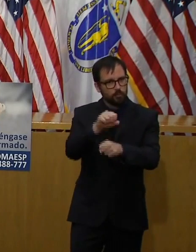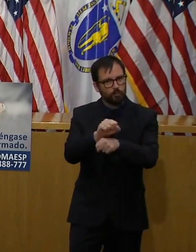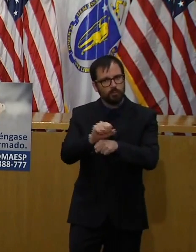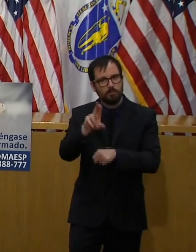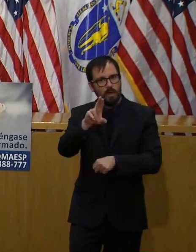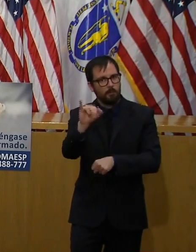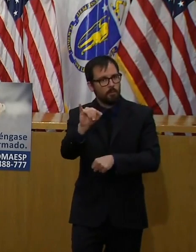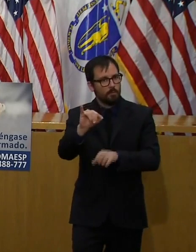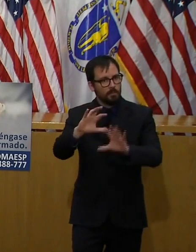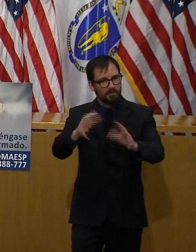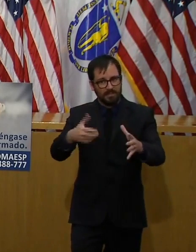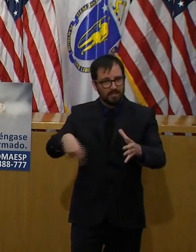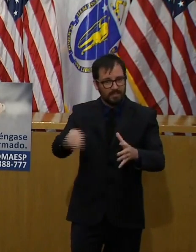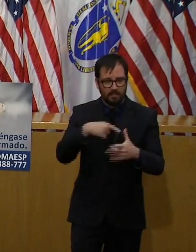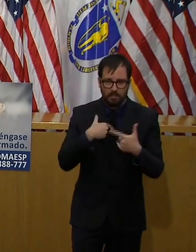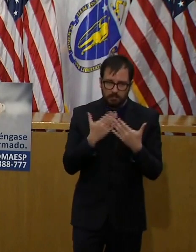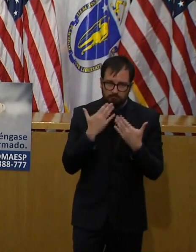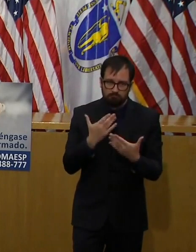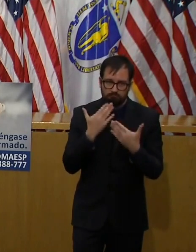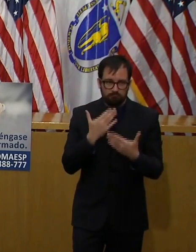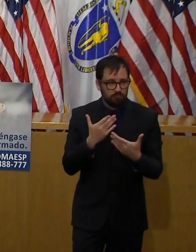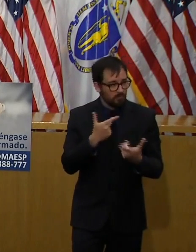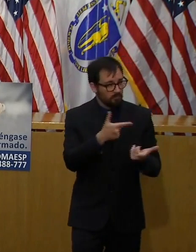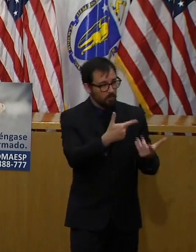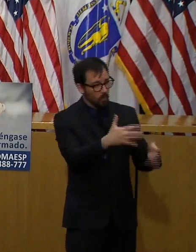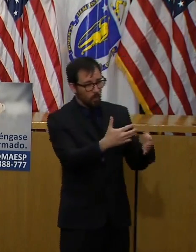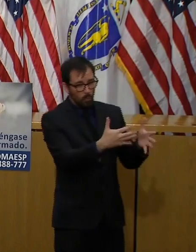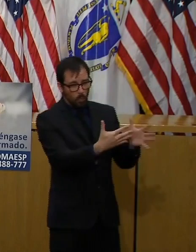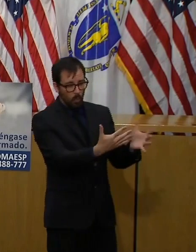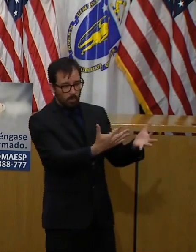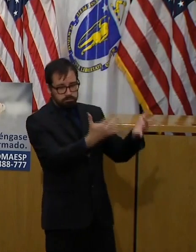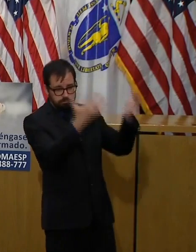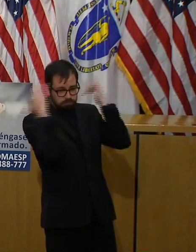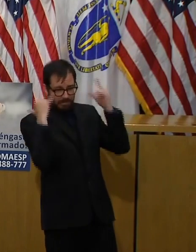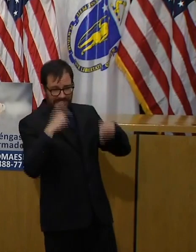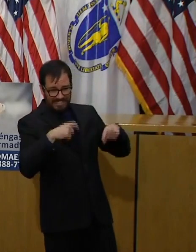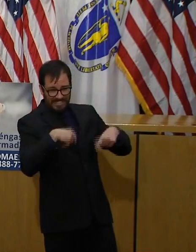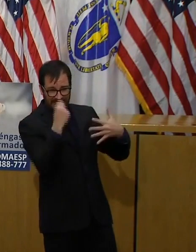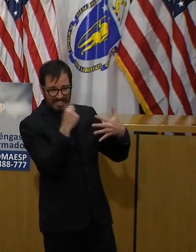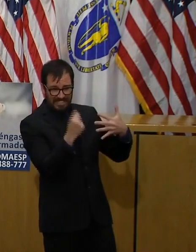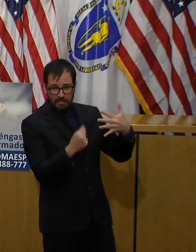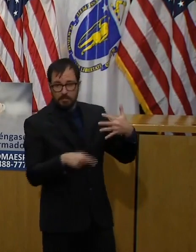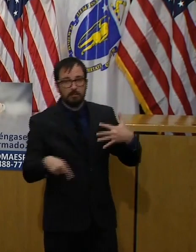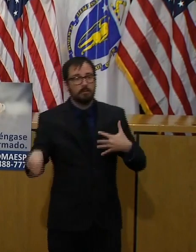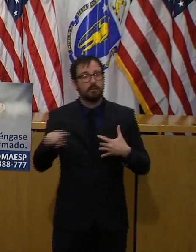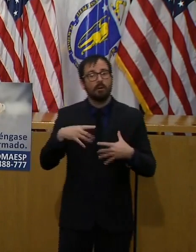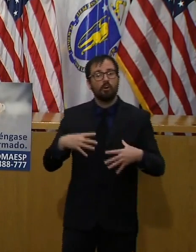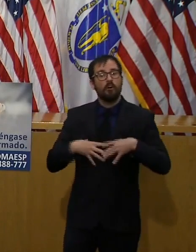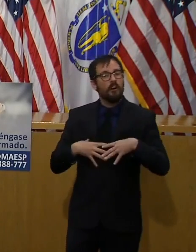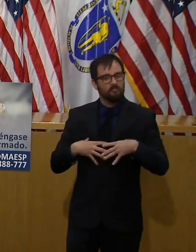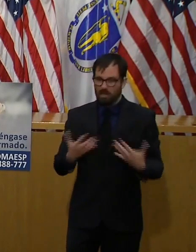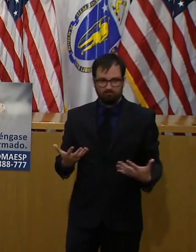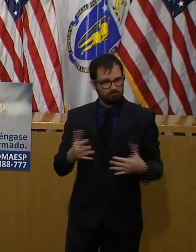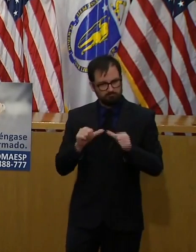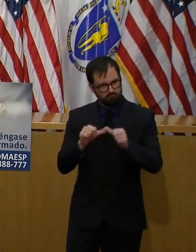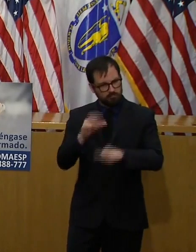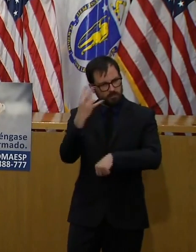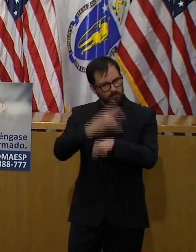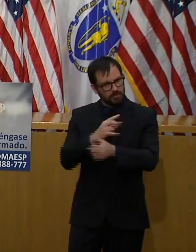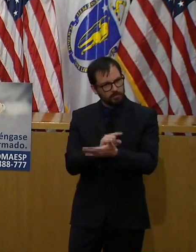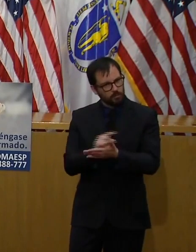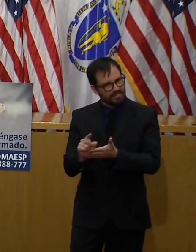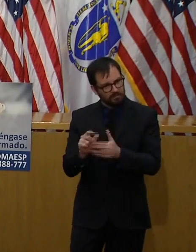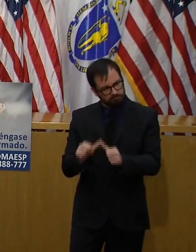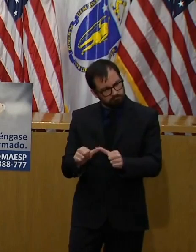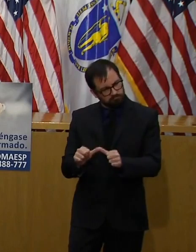demand. They've been connecting with claimants literally 7 days a week for the past month and are working through the weekends to make sure they connect with